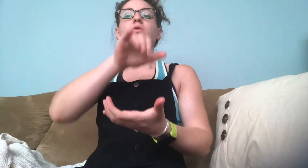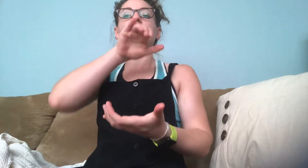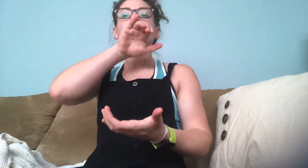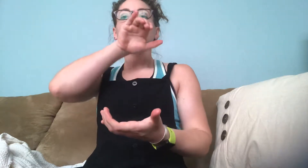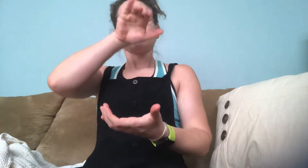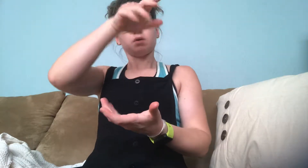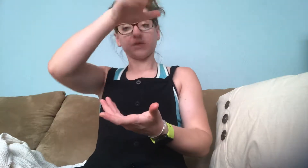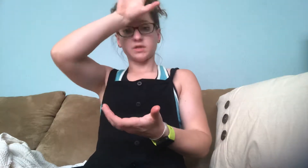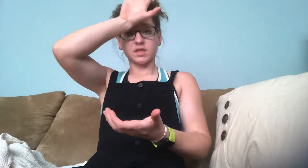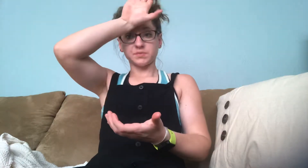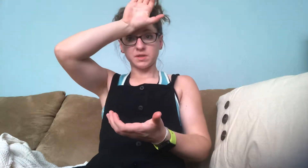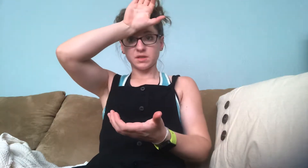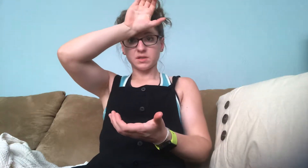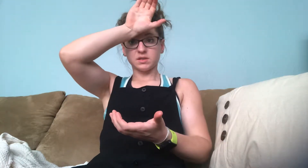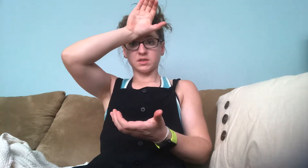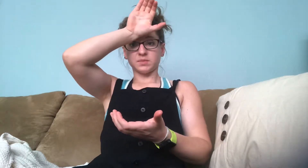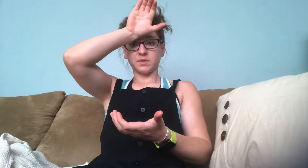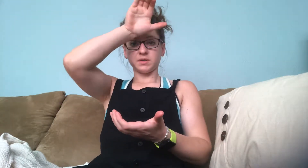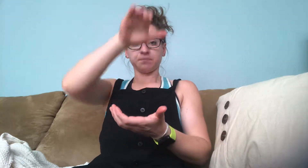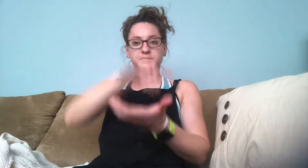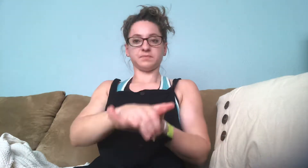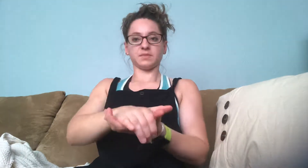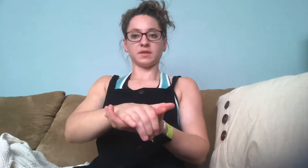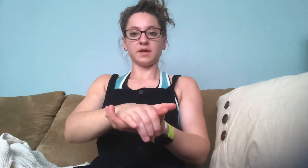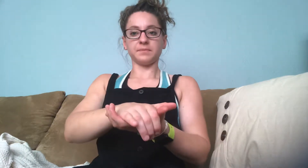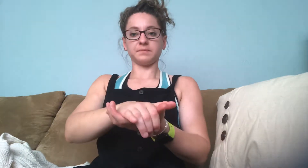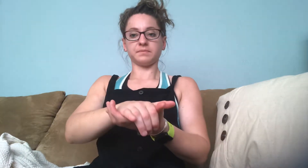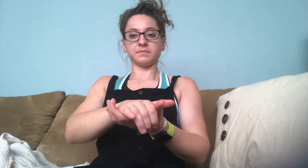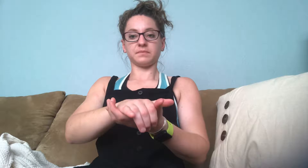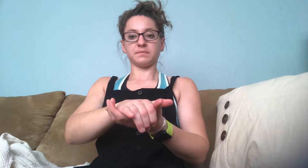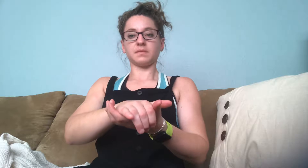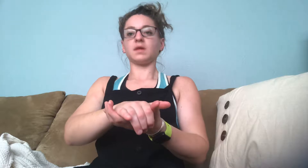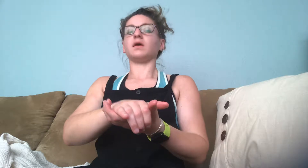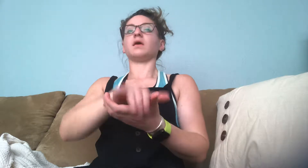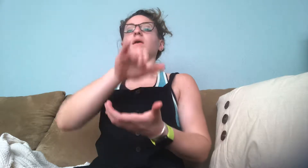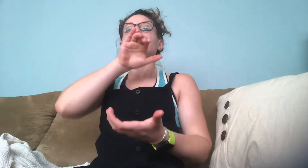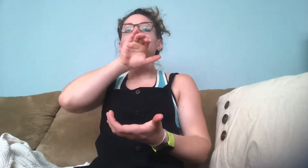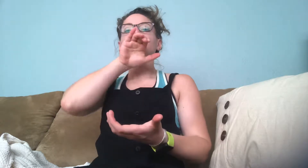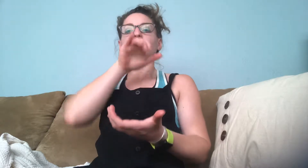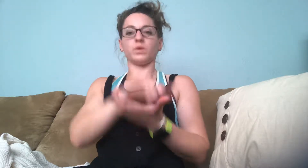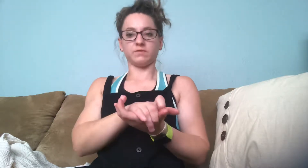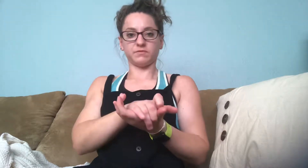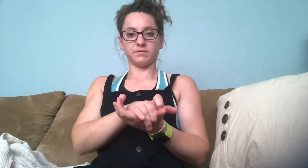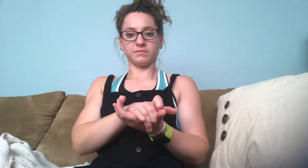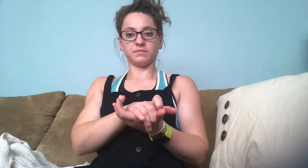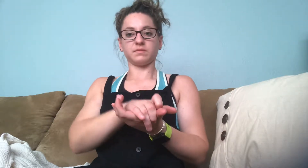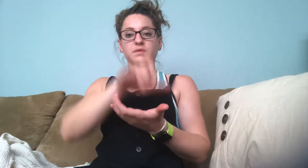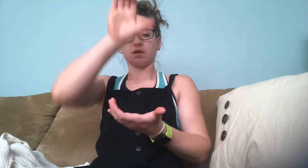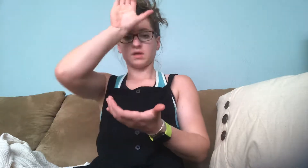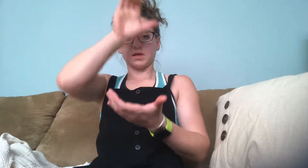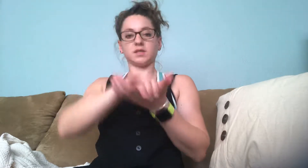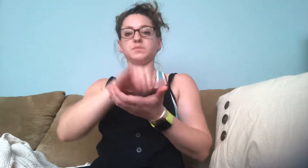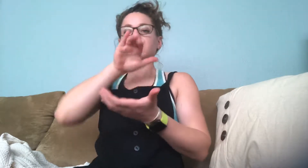So, or I'll start husband. Starts up here, like that. And wife. Husband,